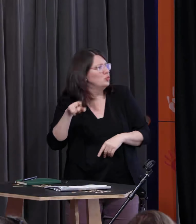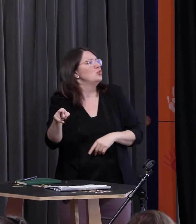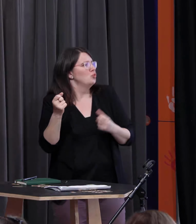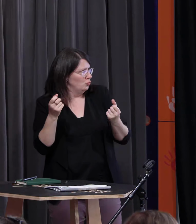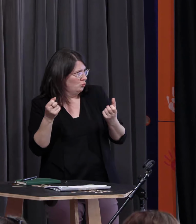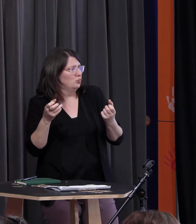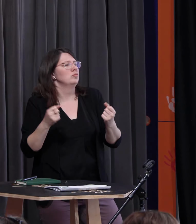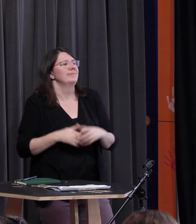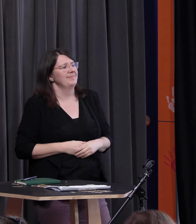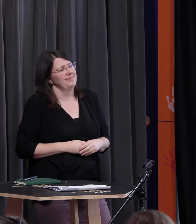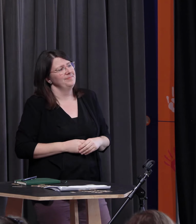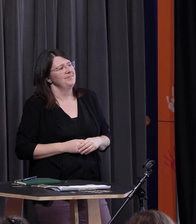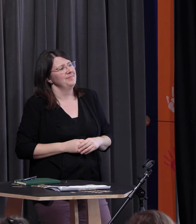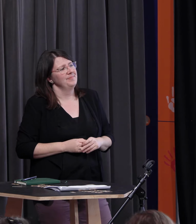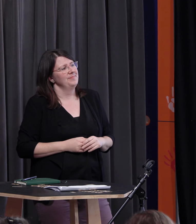Mm-hmm.